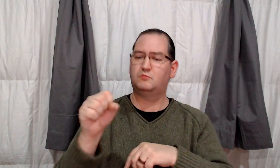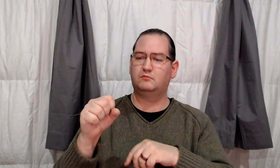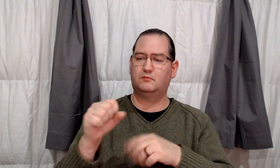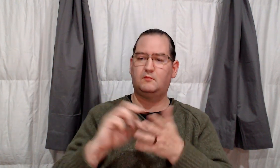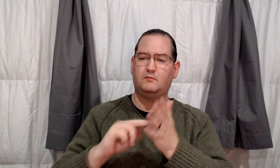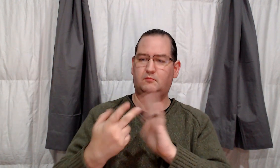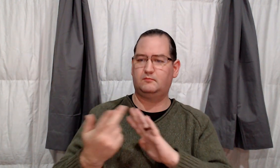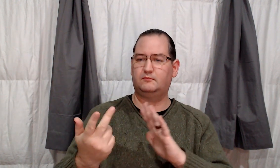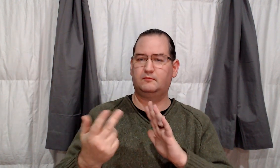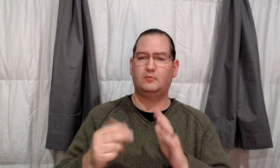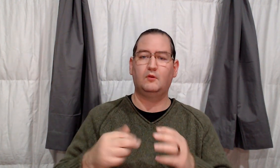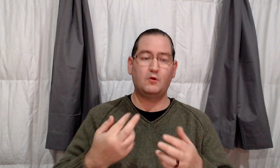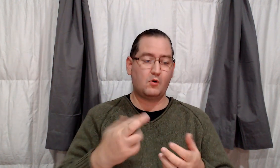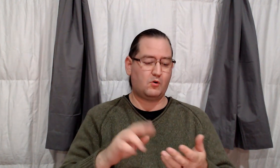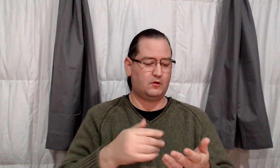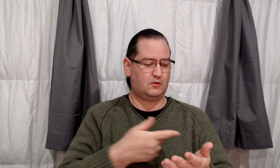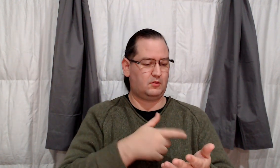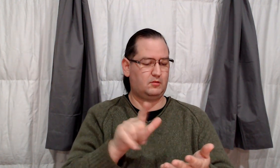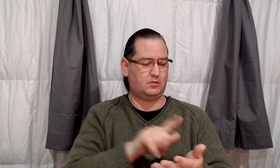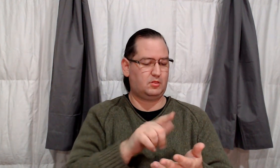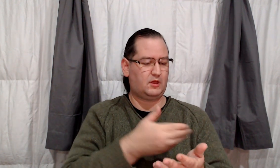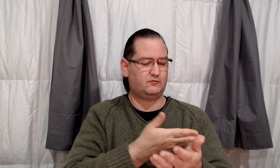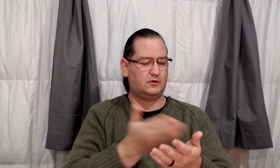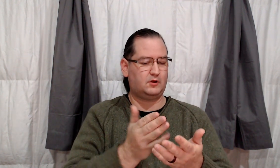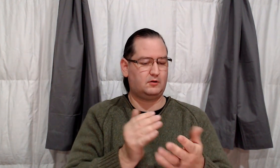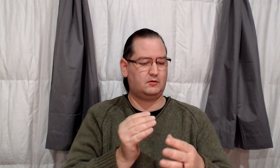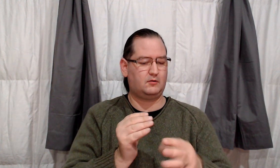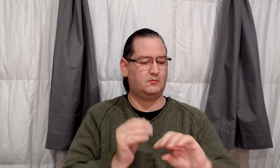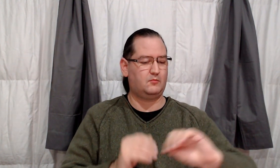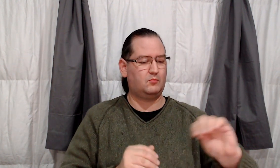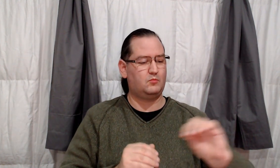itself and starts to feel lighter and lighter,